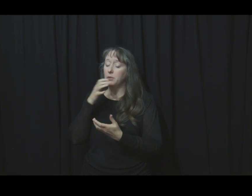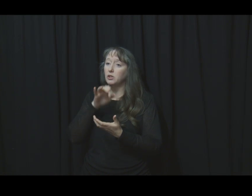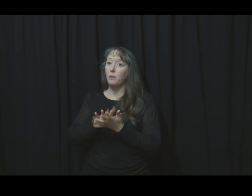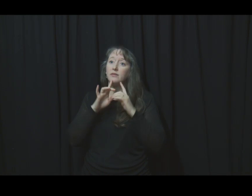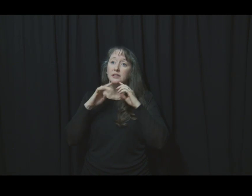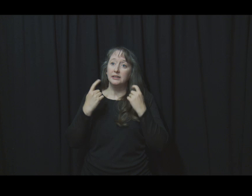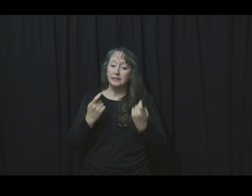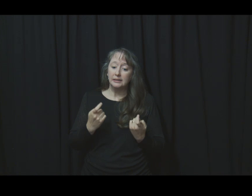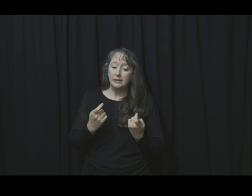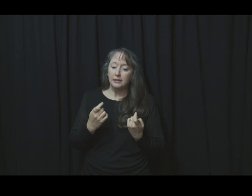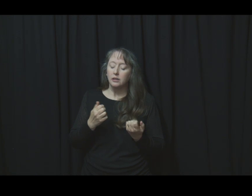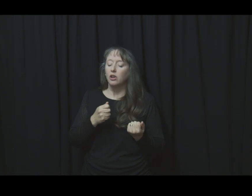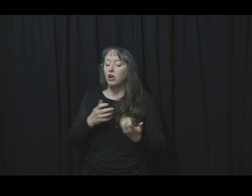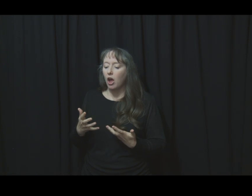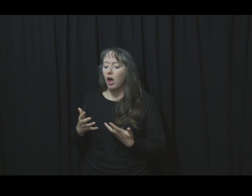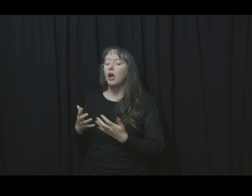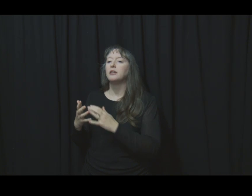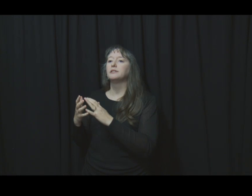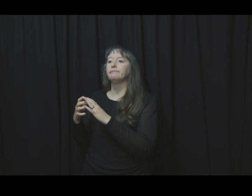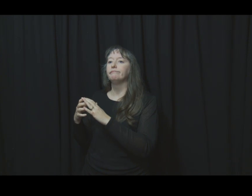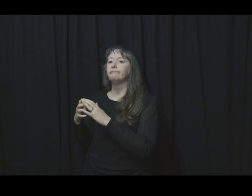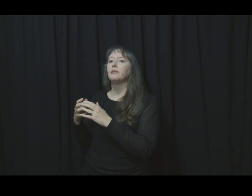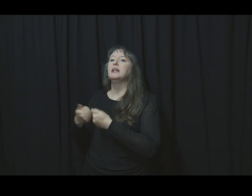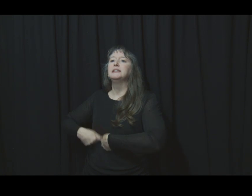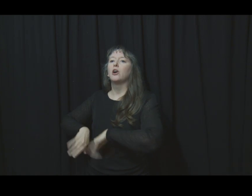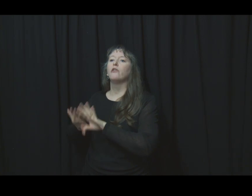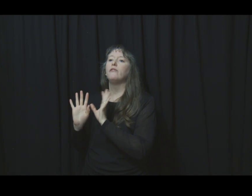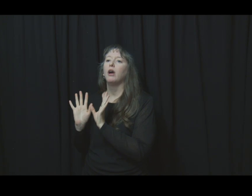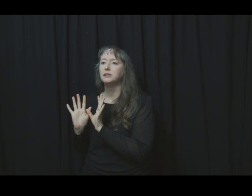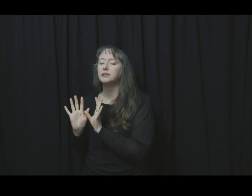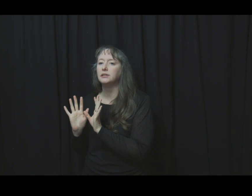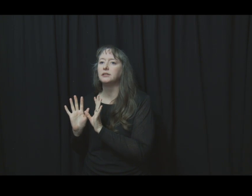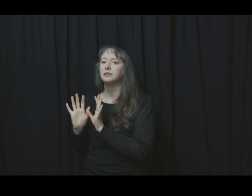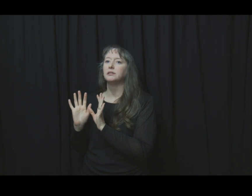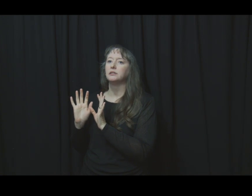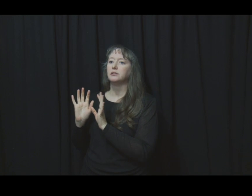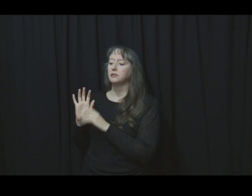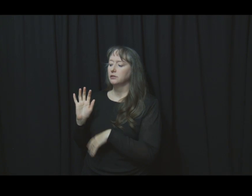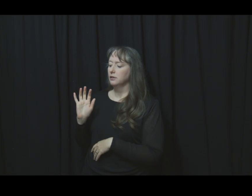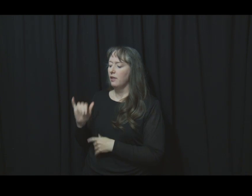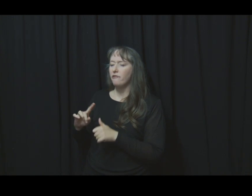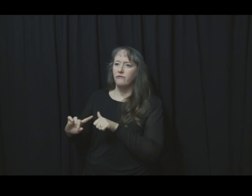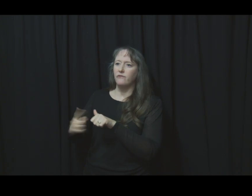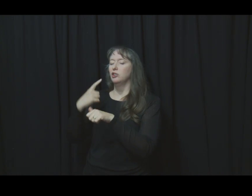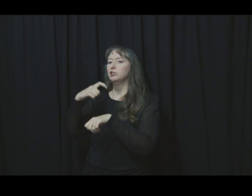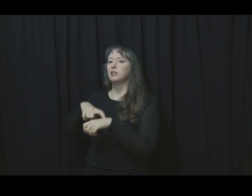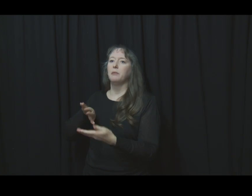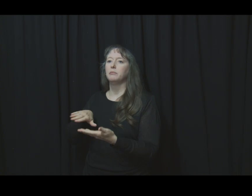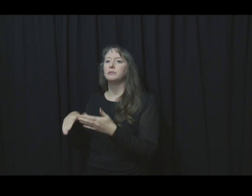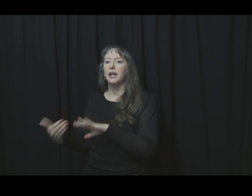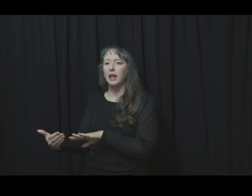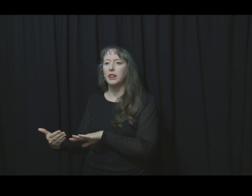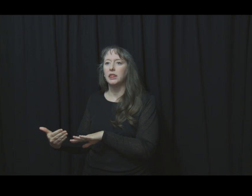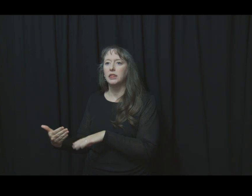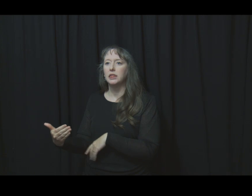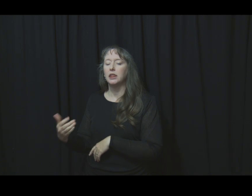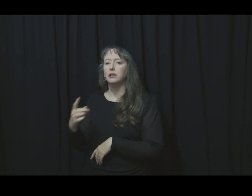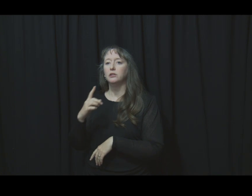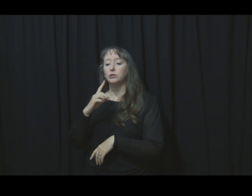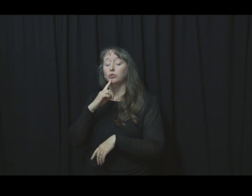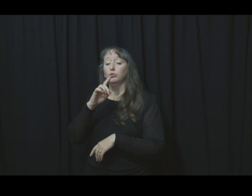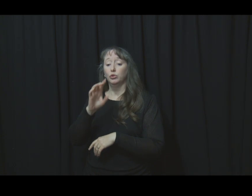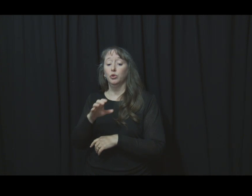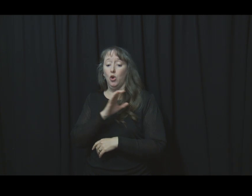pointing towards what would happen with Jesus Christ, who would be the one who would be die once and for all. Now, if you believe in millions of years